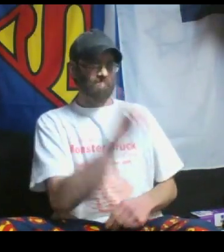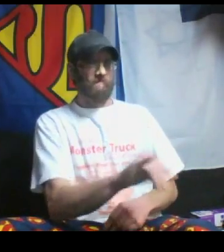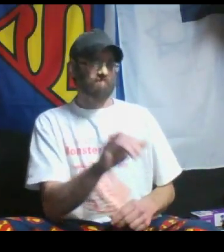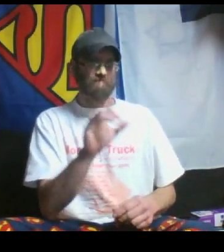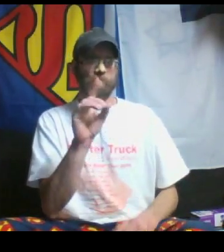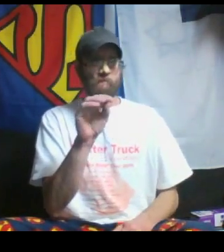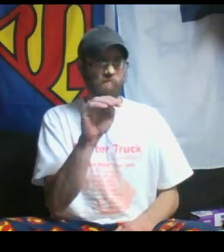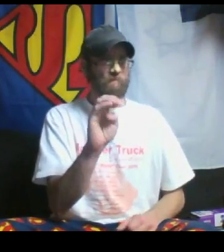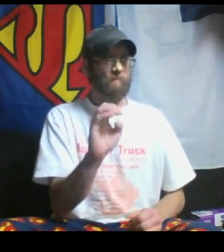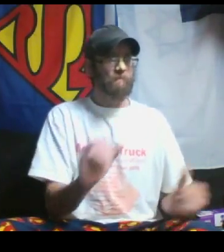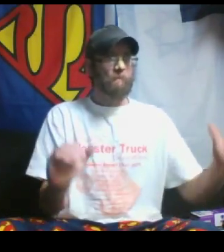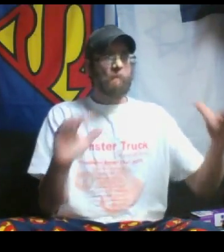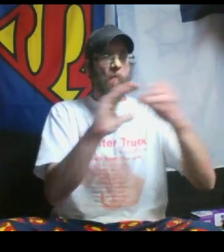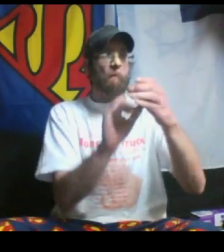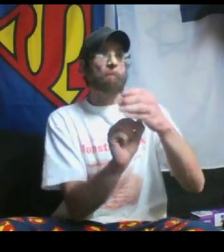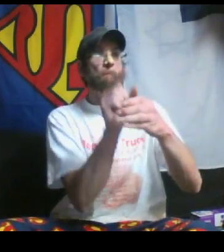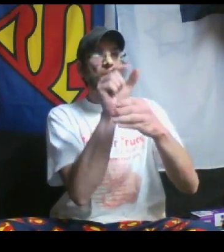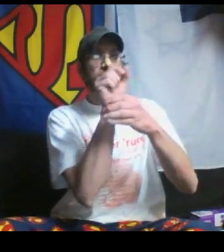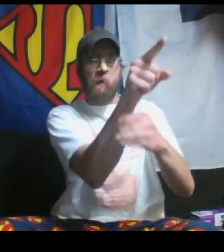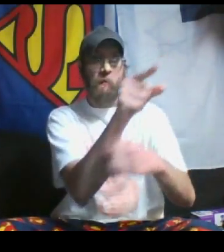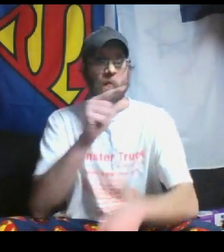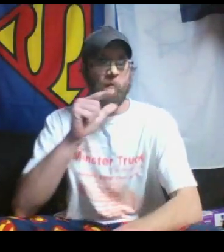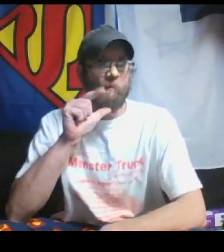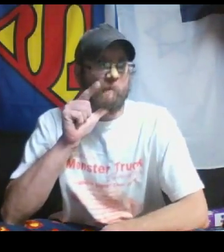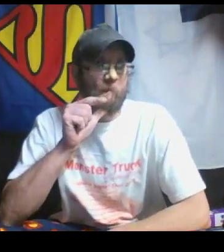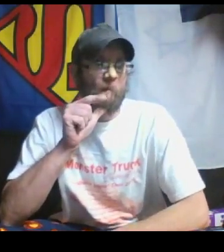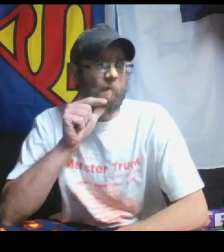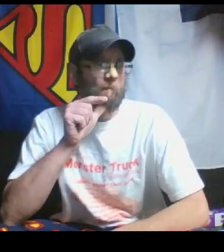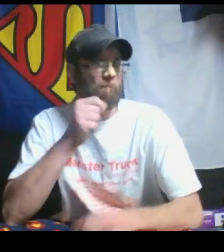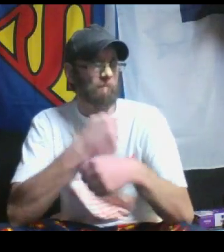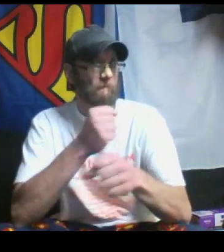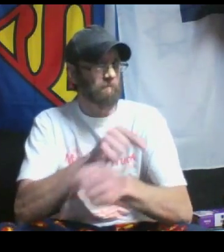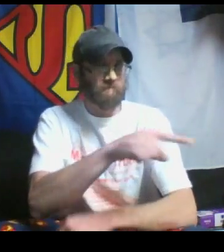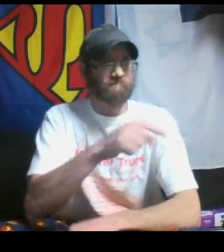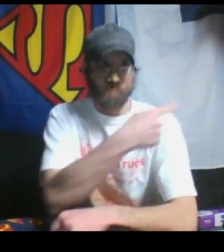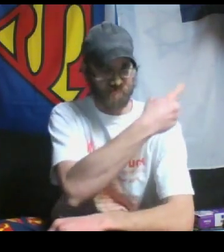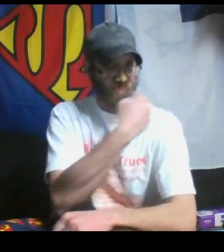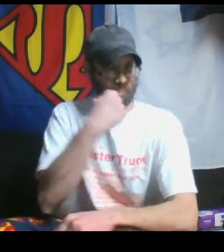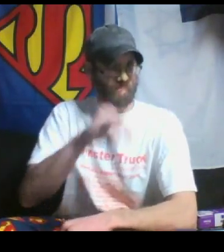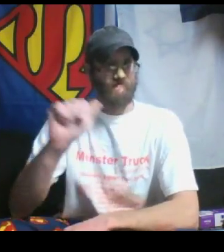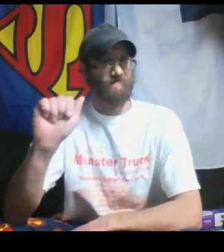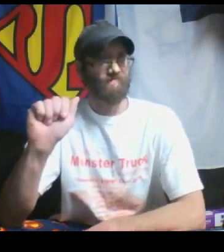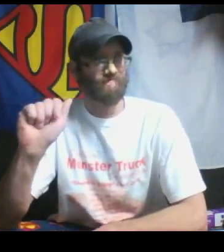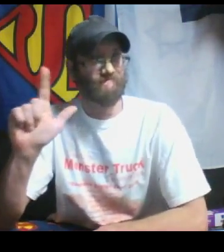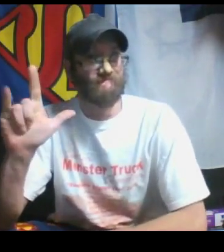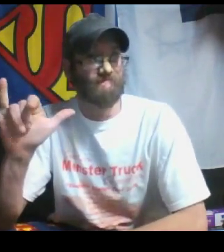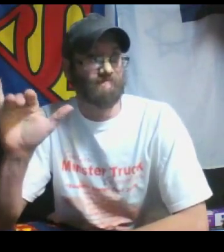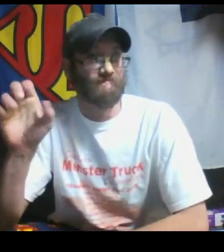Well, wait till 7:15. Actually, in many ancient culture to bury somebody's statue with the